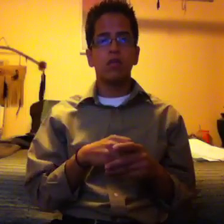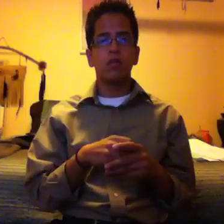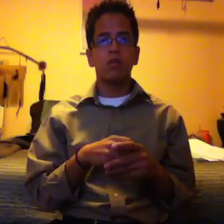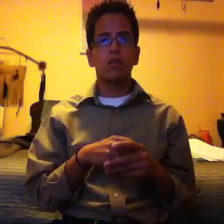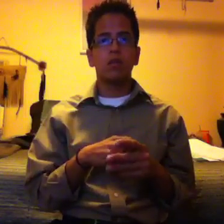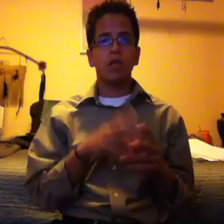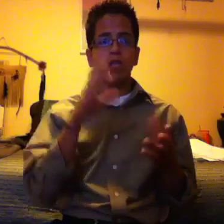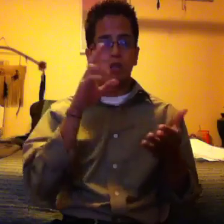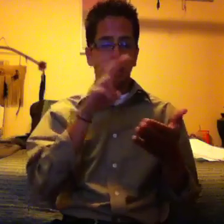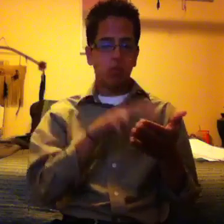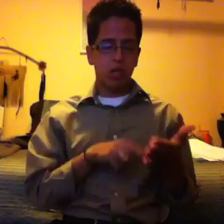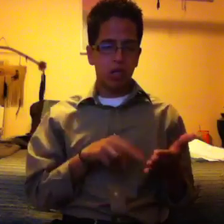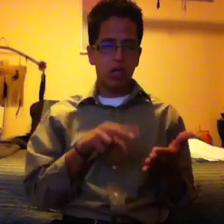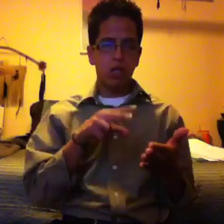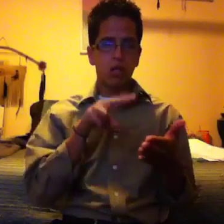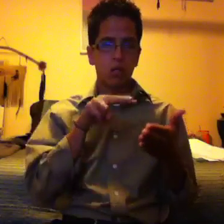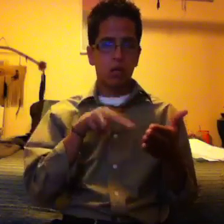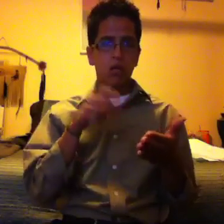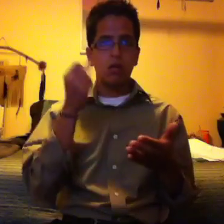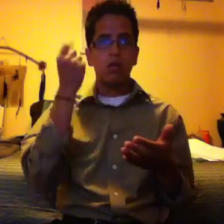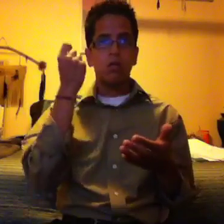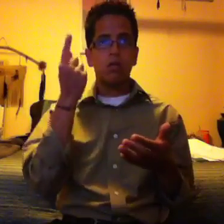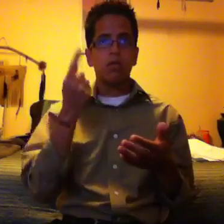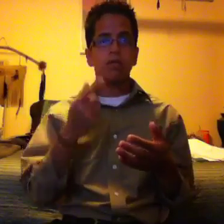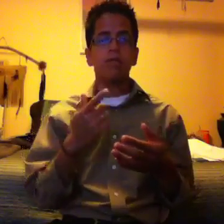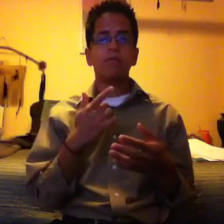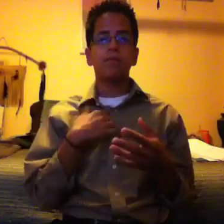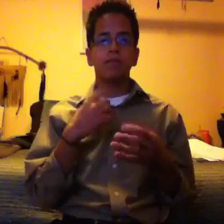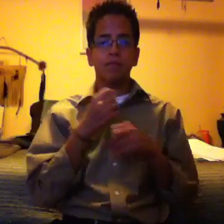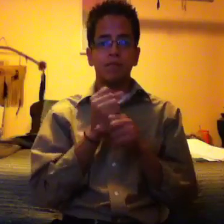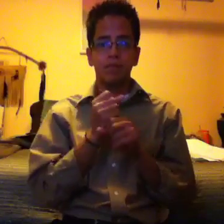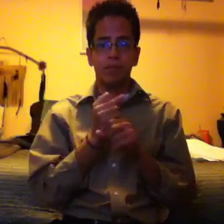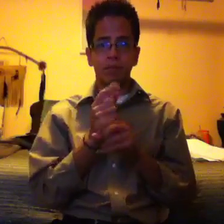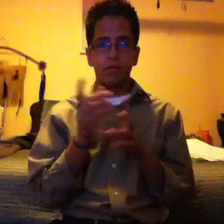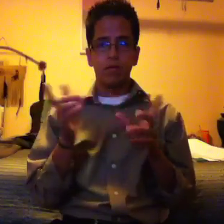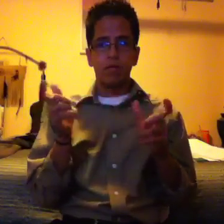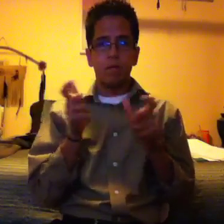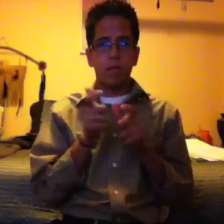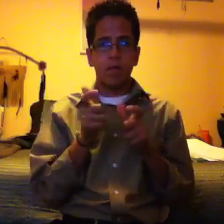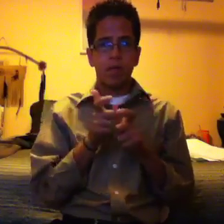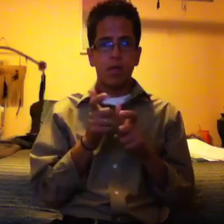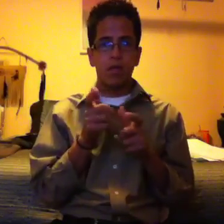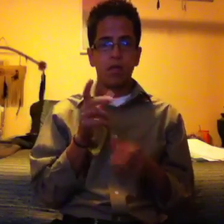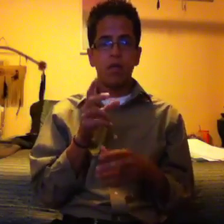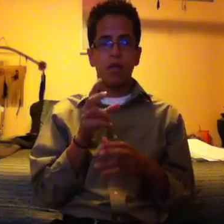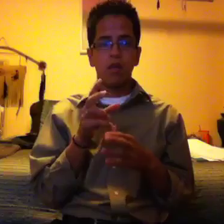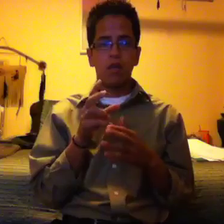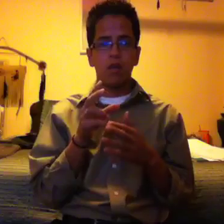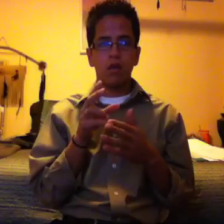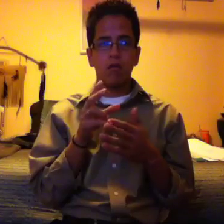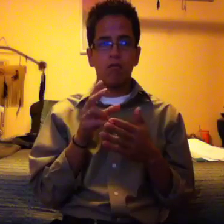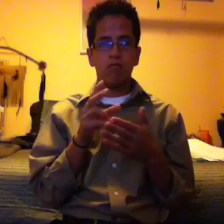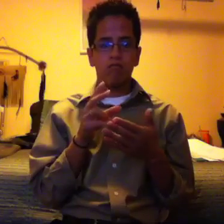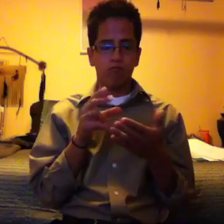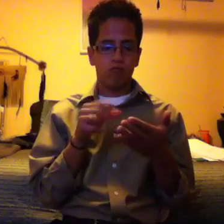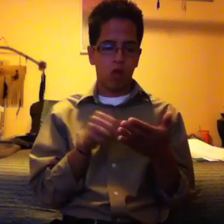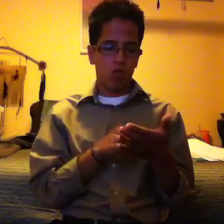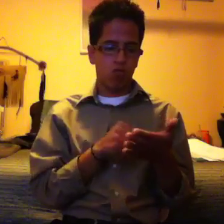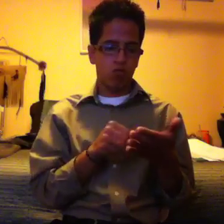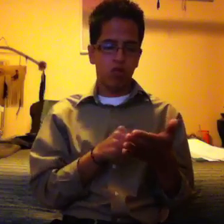by creating some mini research projects. And one of these research projects is to have students read something from